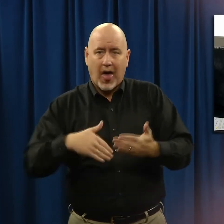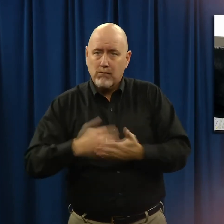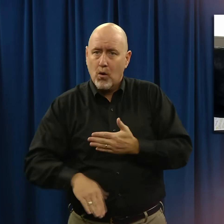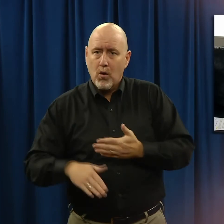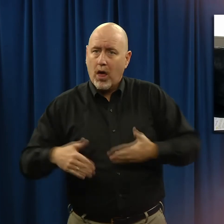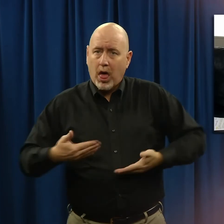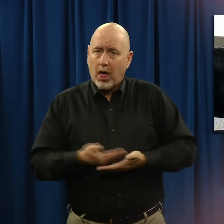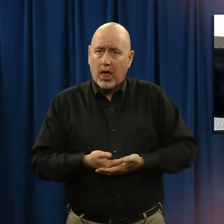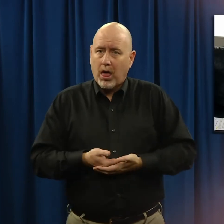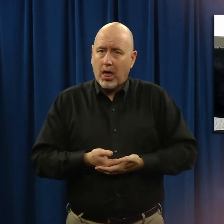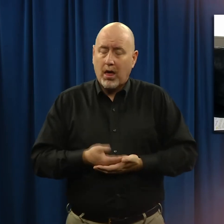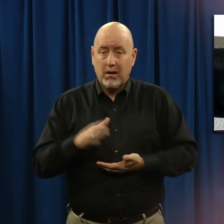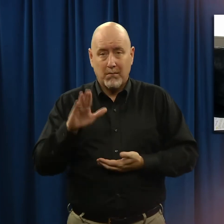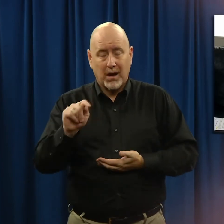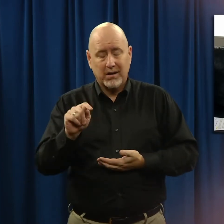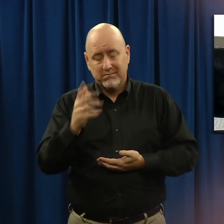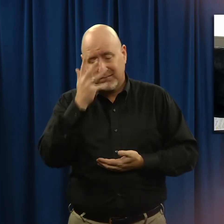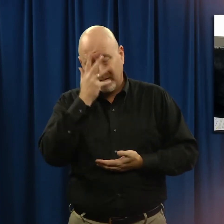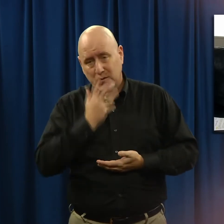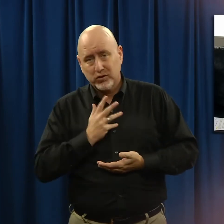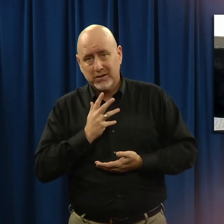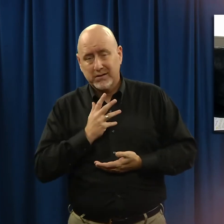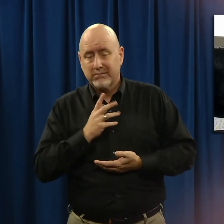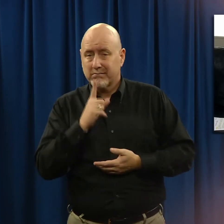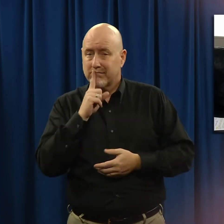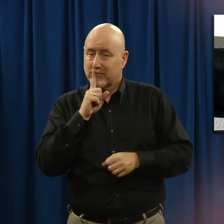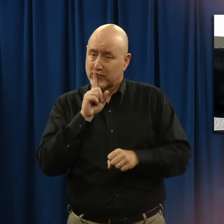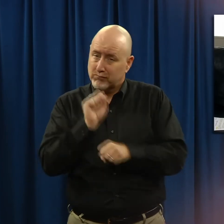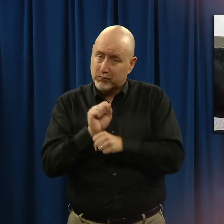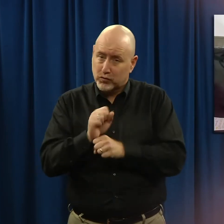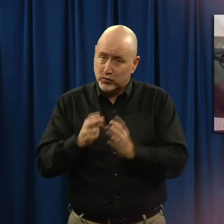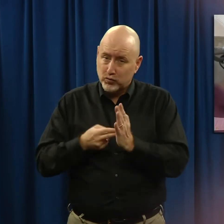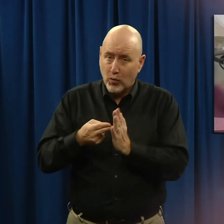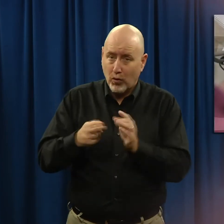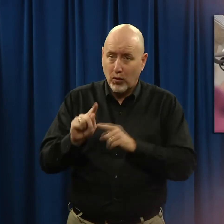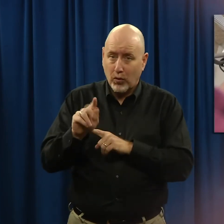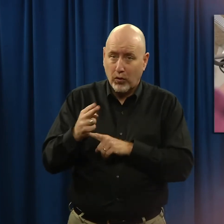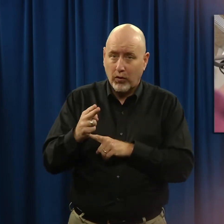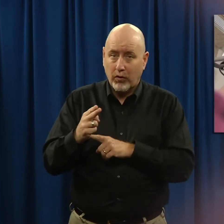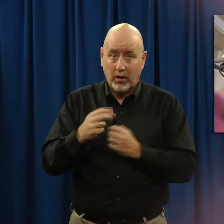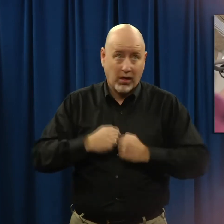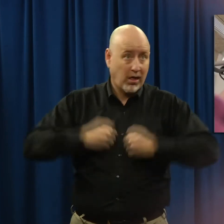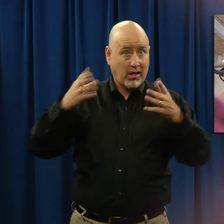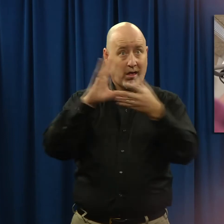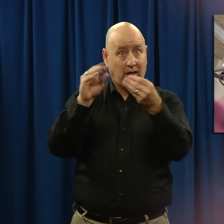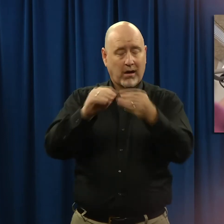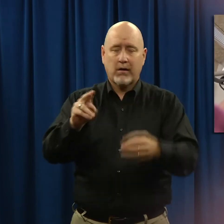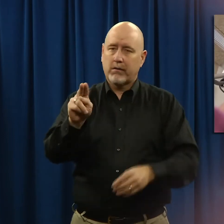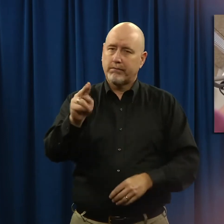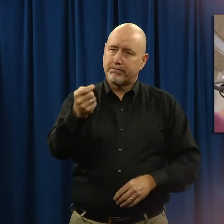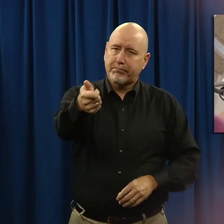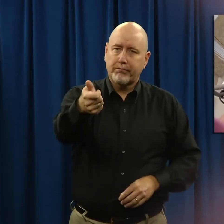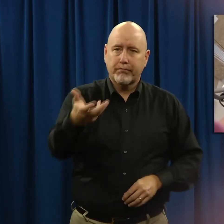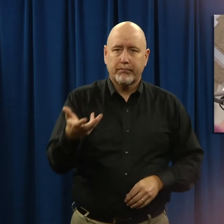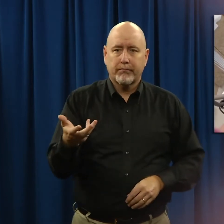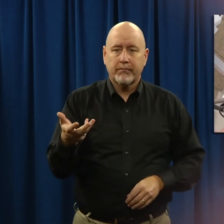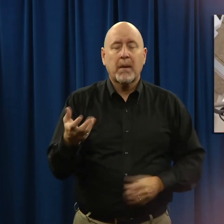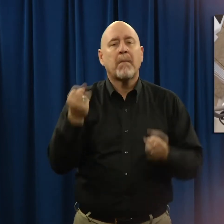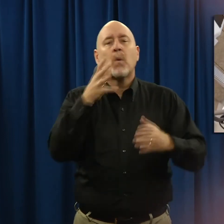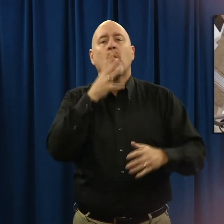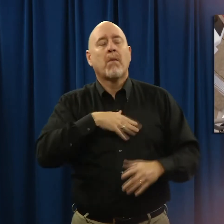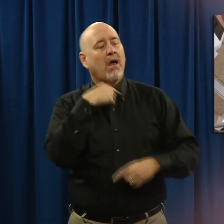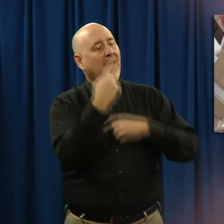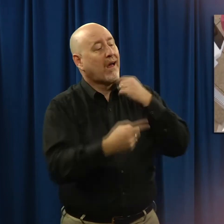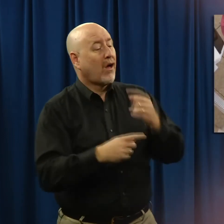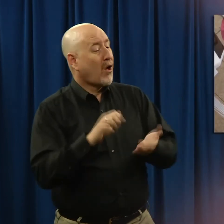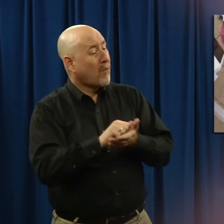child. Unfortunately, the truth about abortion is rarely told. Many women are told that abortion